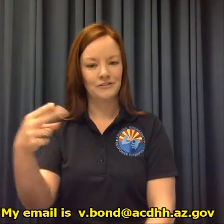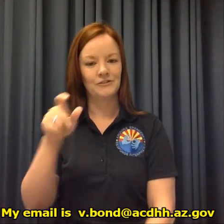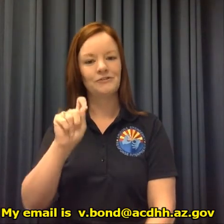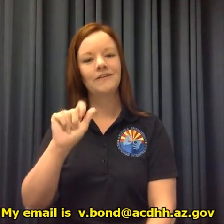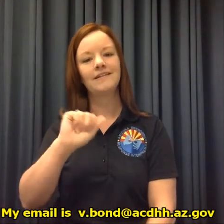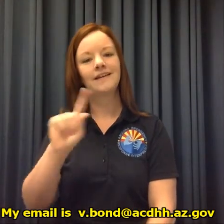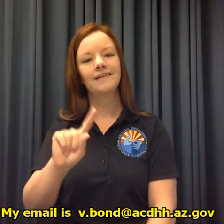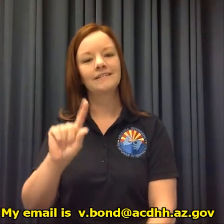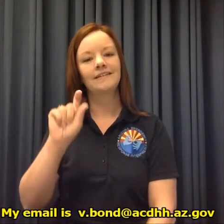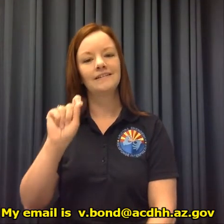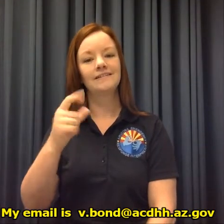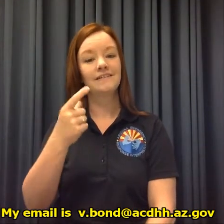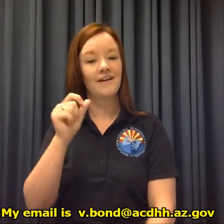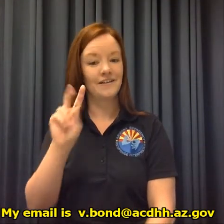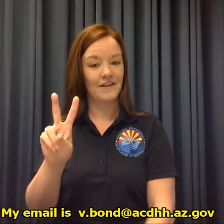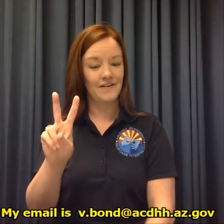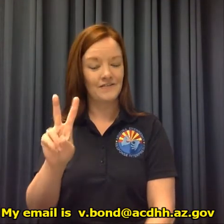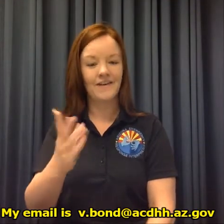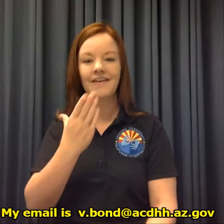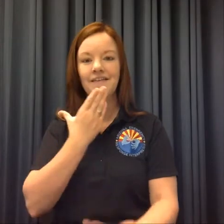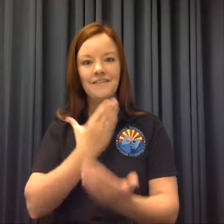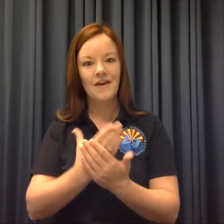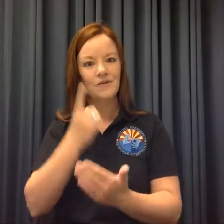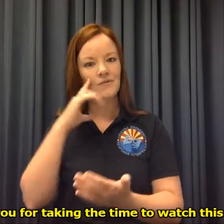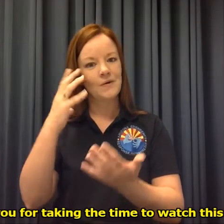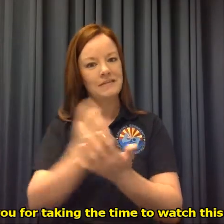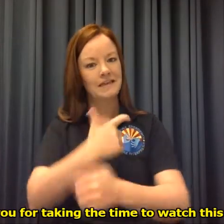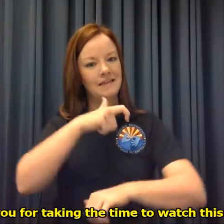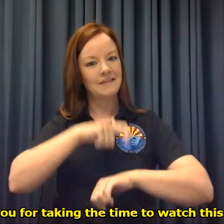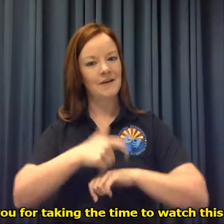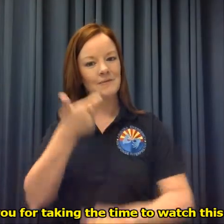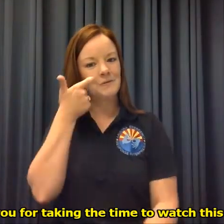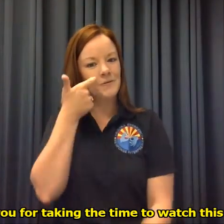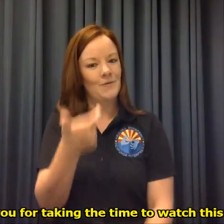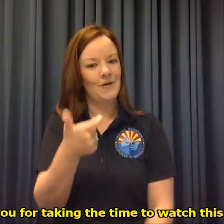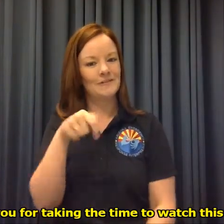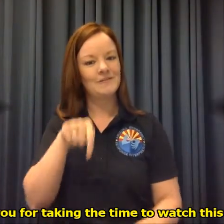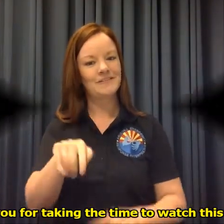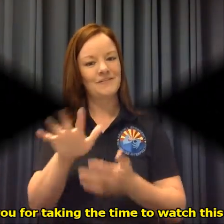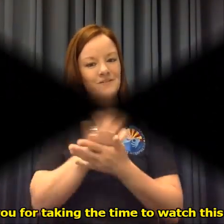v.bond@acdhh.az.gov. Thank you for taking the time to watch this video.